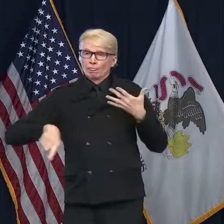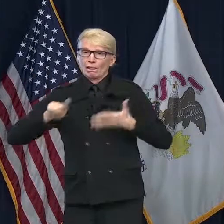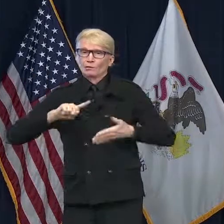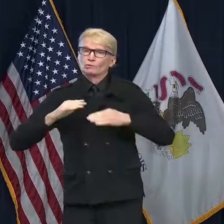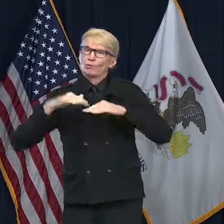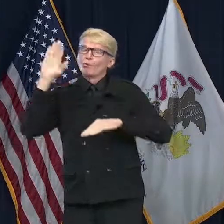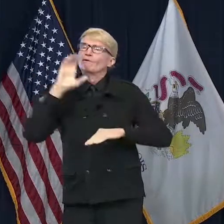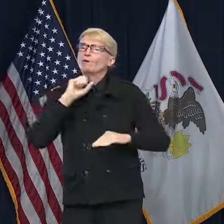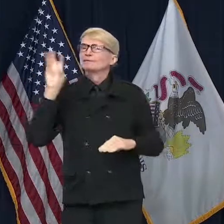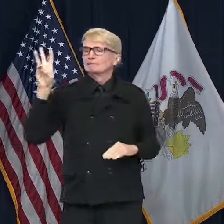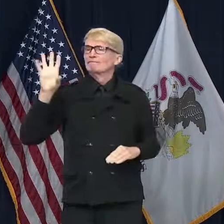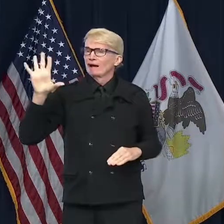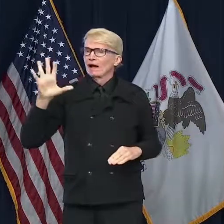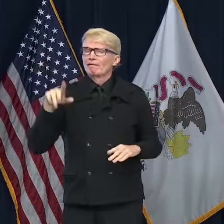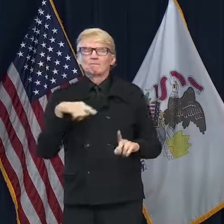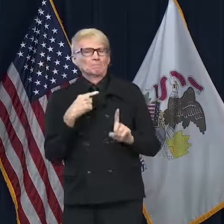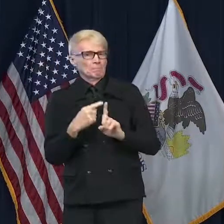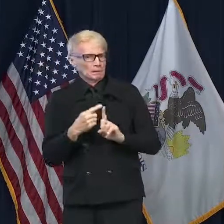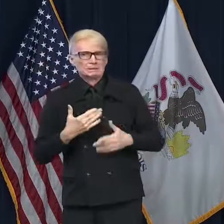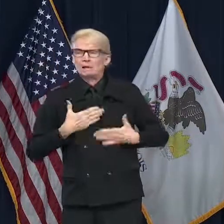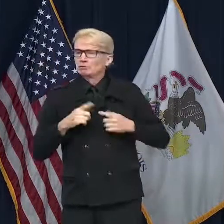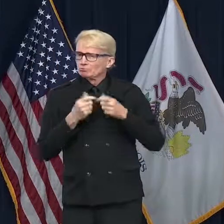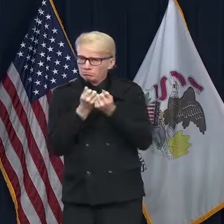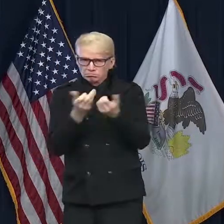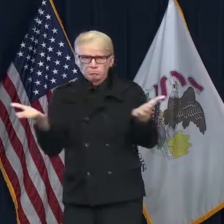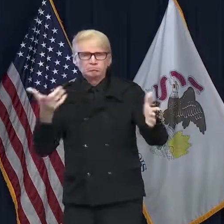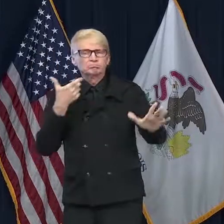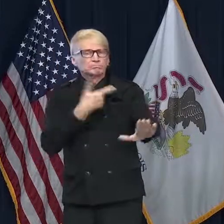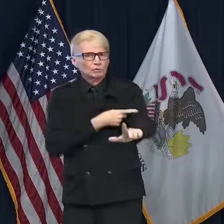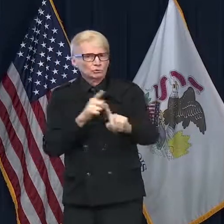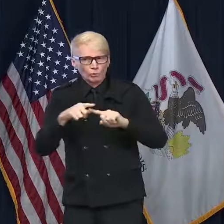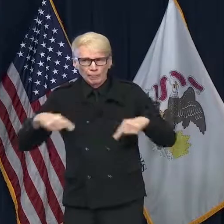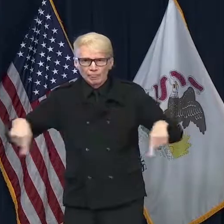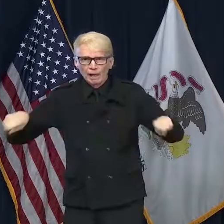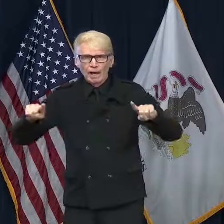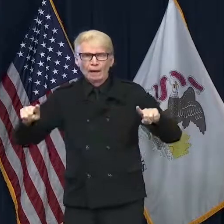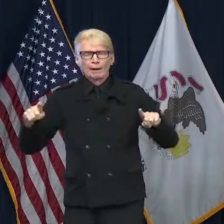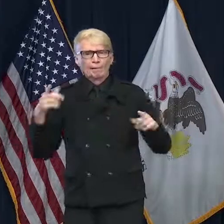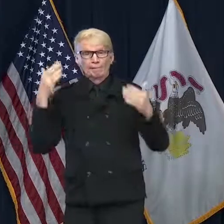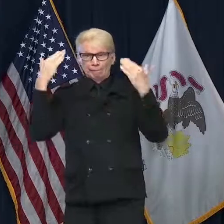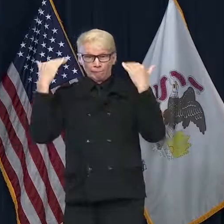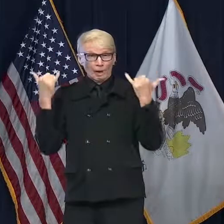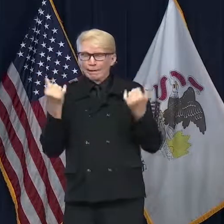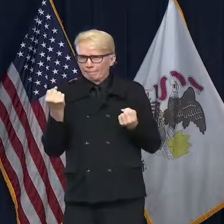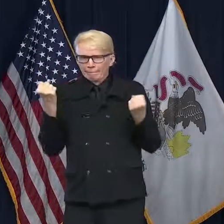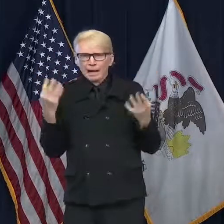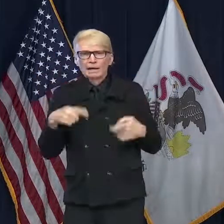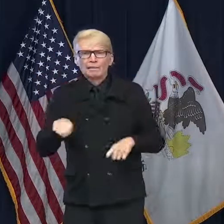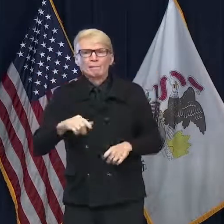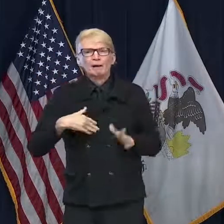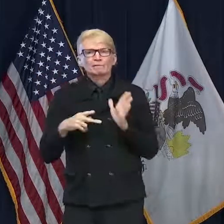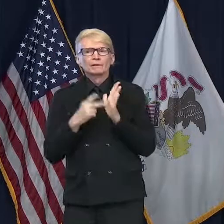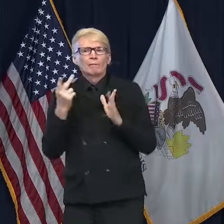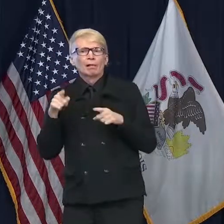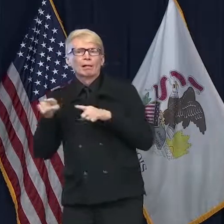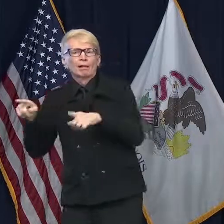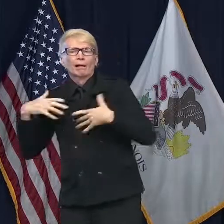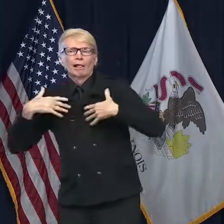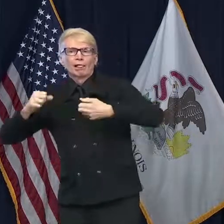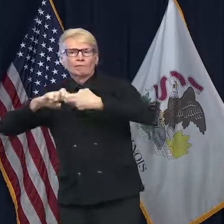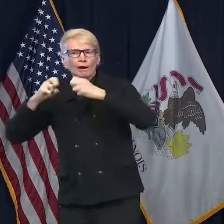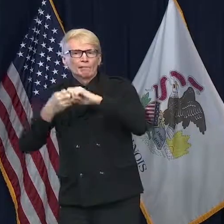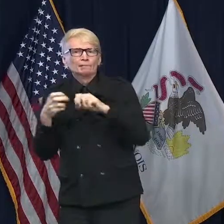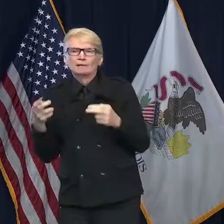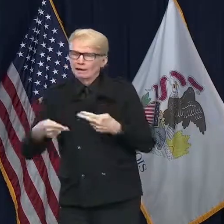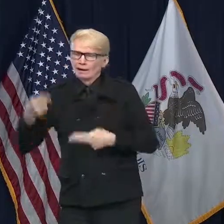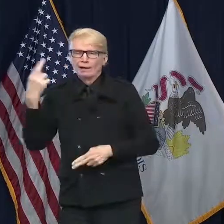over, and we're glad to be able to get to them. And as you know, many, many of them have several comorbidities, so they're very much at risk.